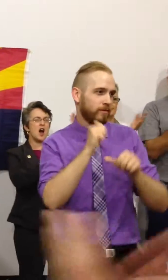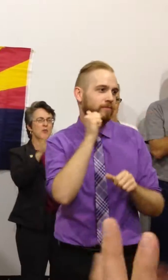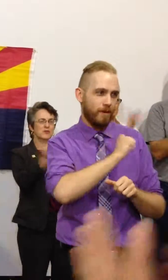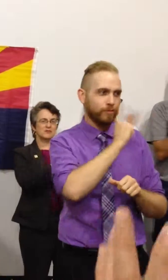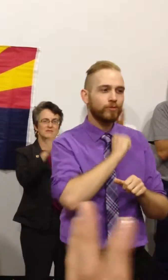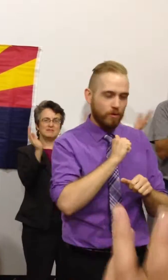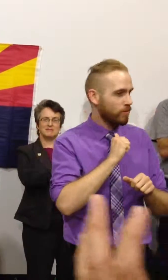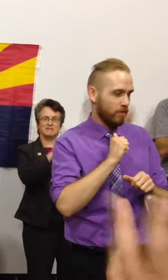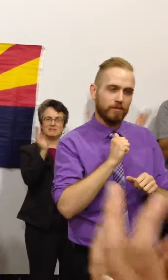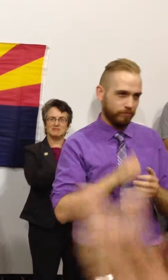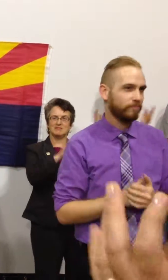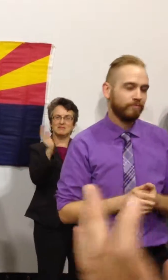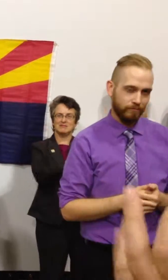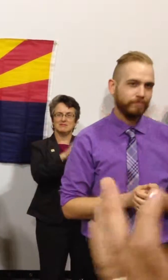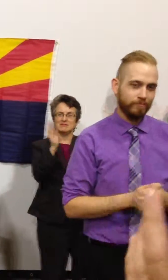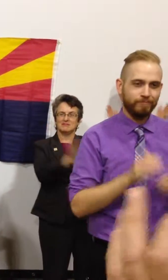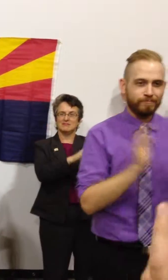Arizona.